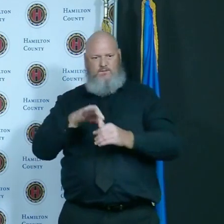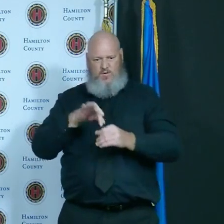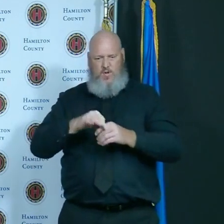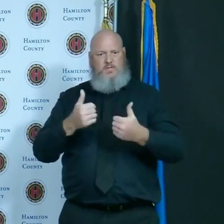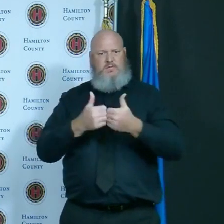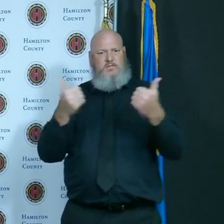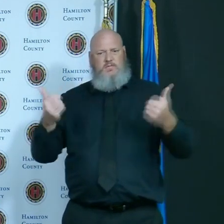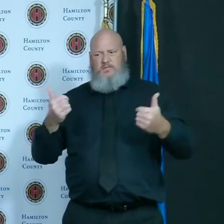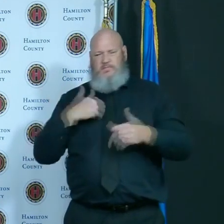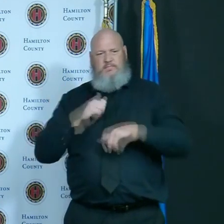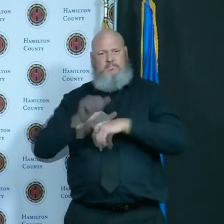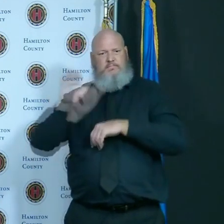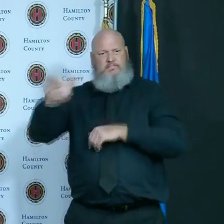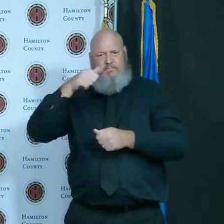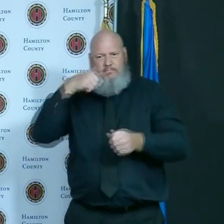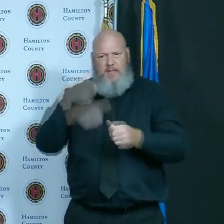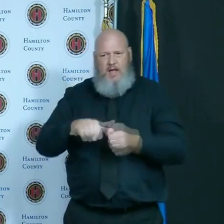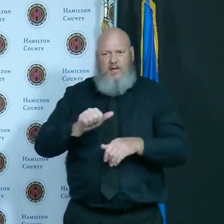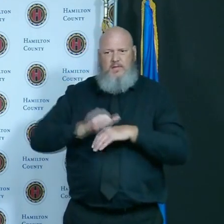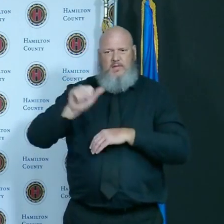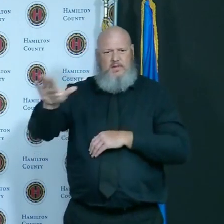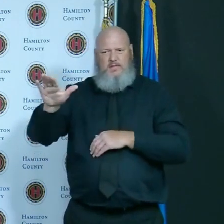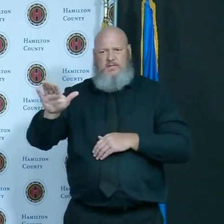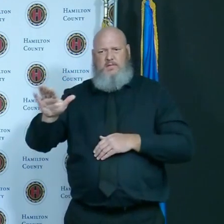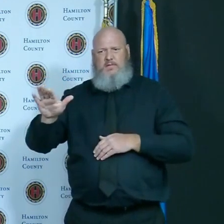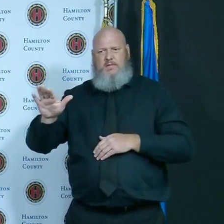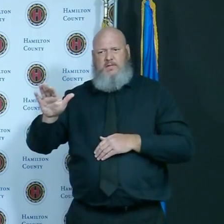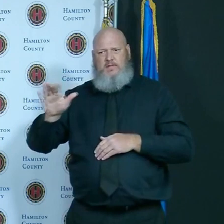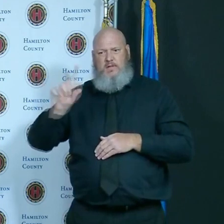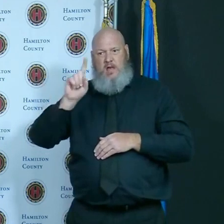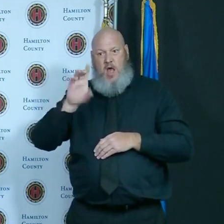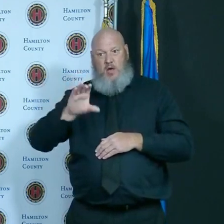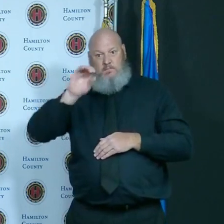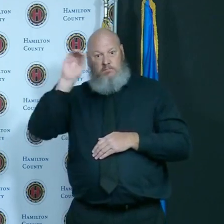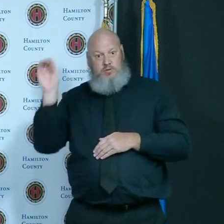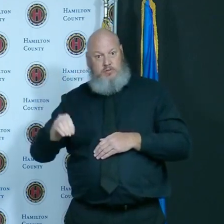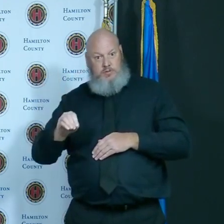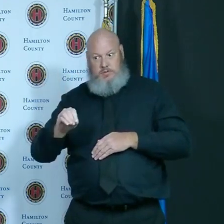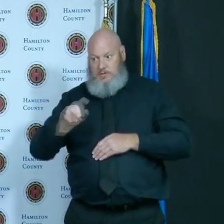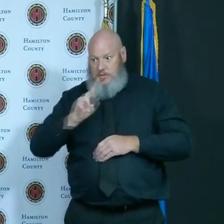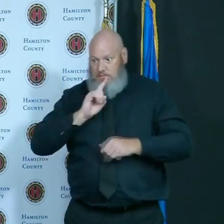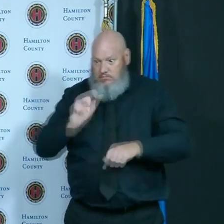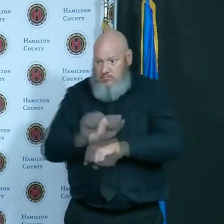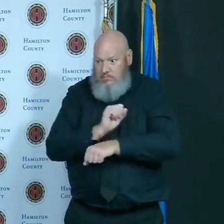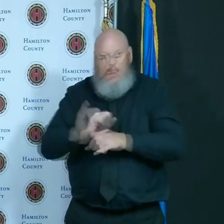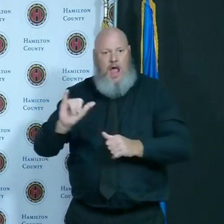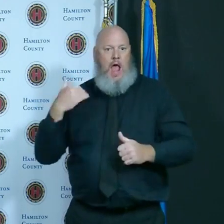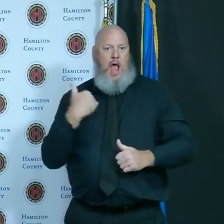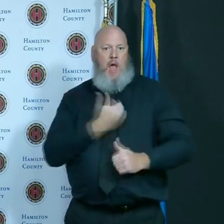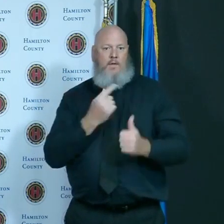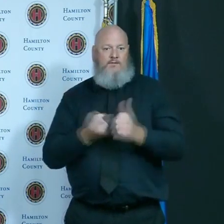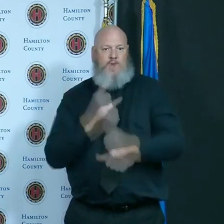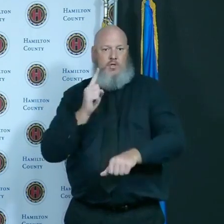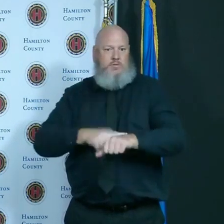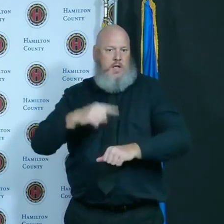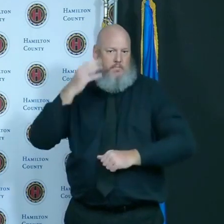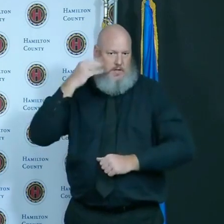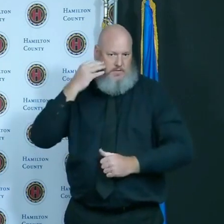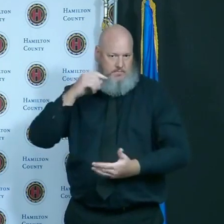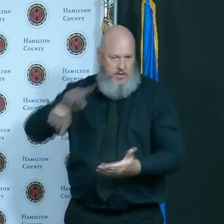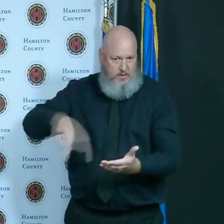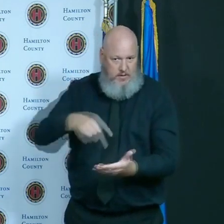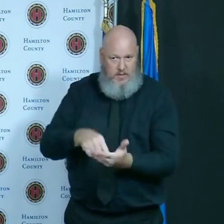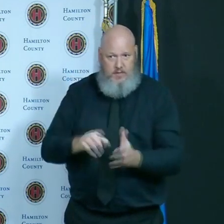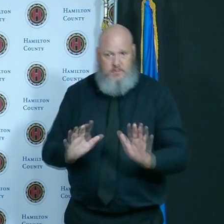all mail-in election this year. But the dates are important, and we're starting to run out of time. And so I just